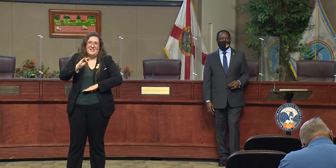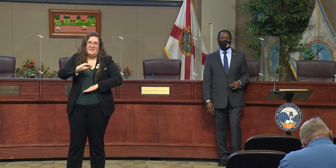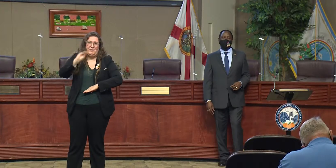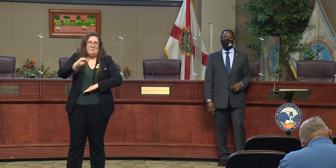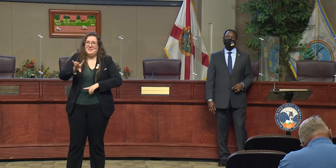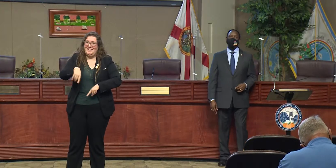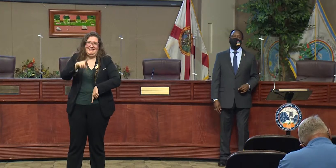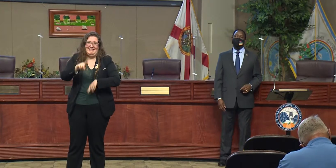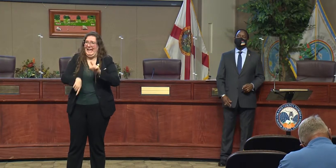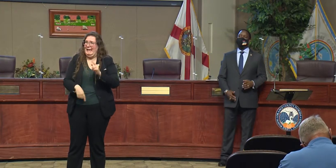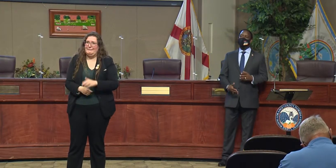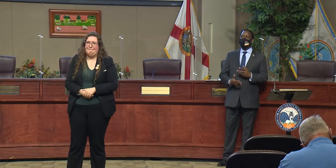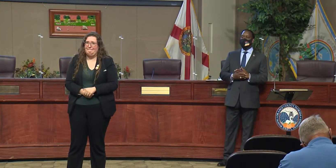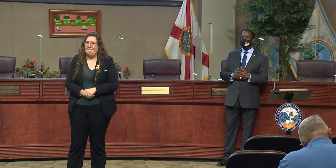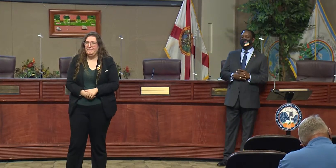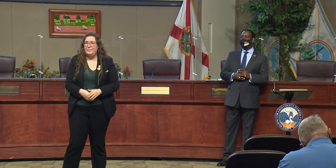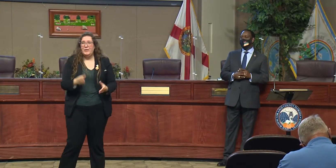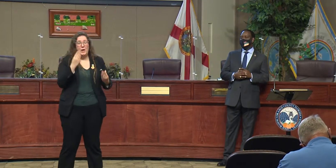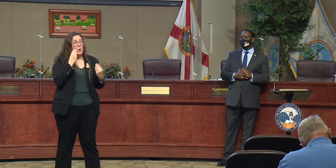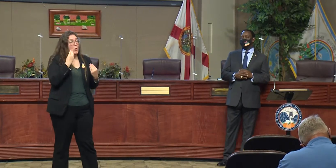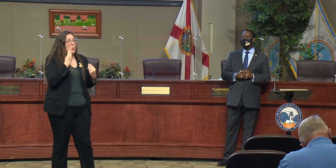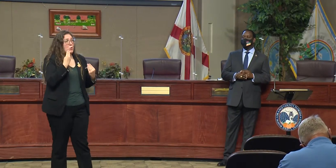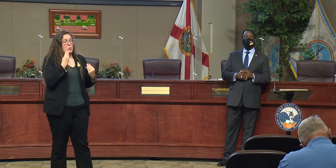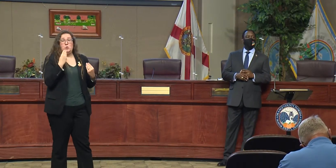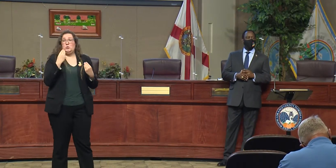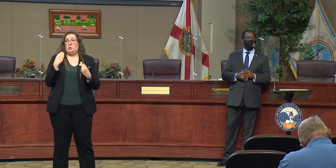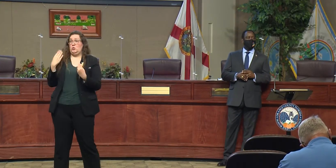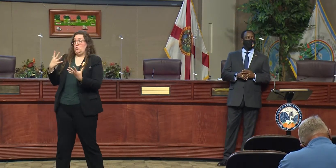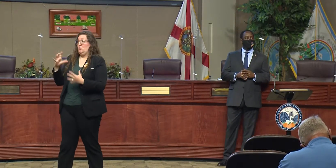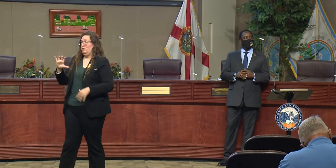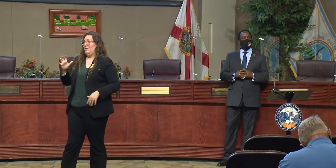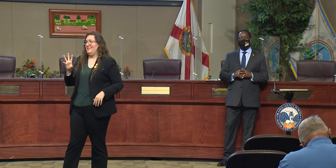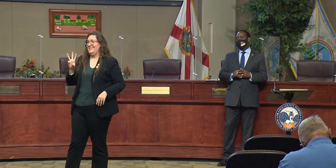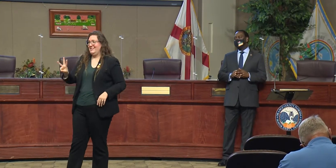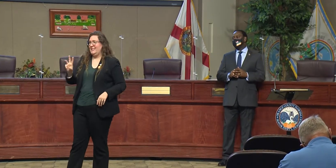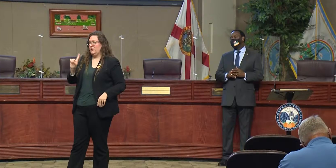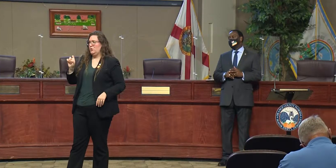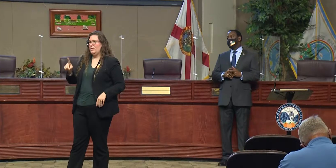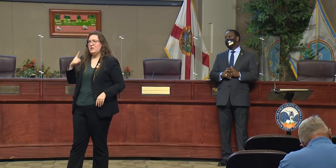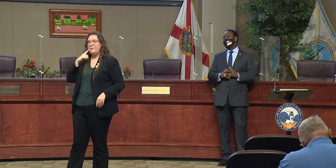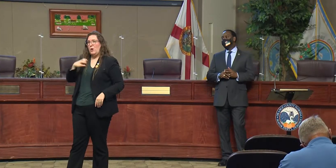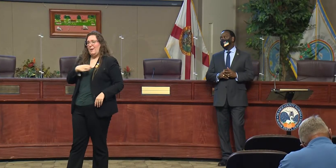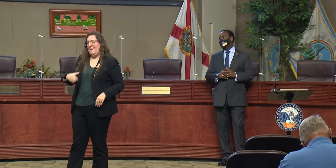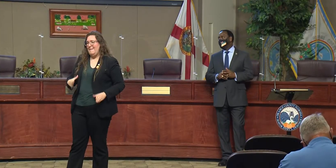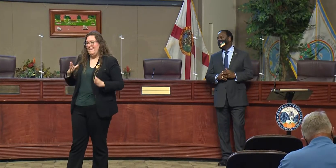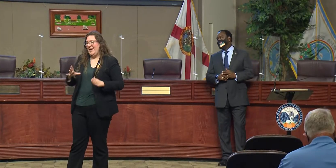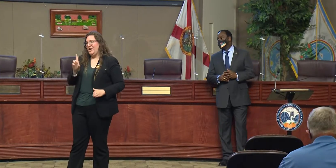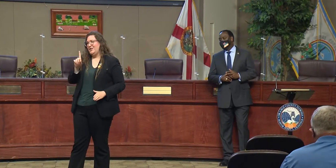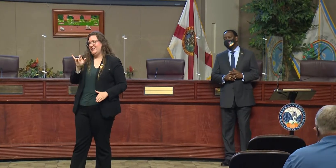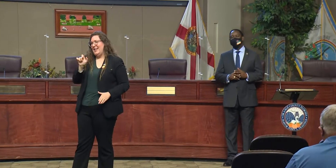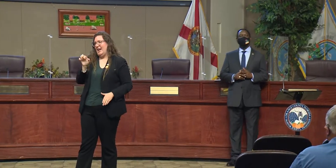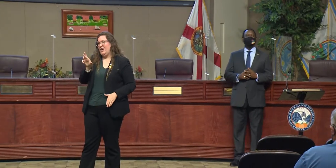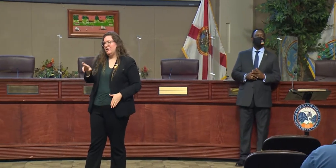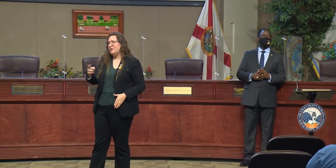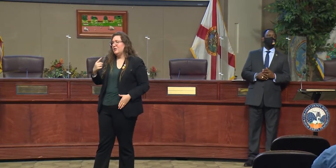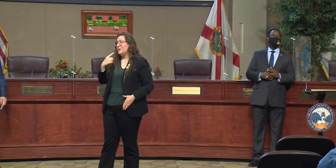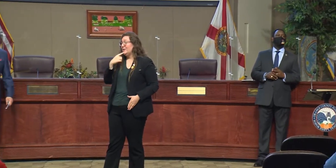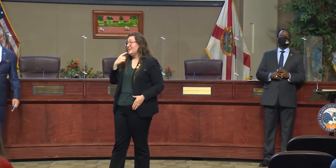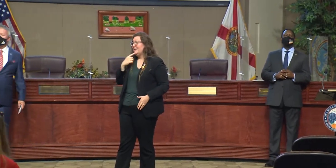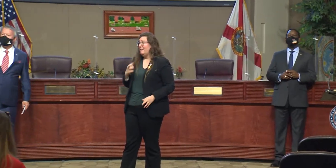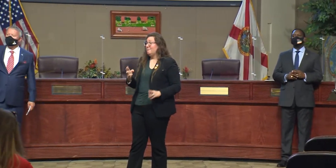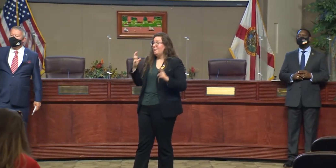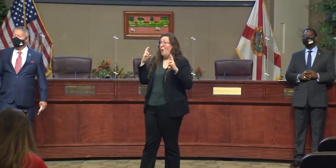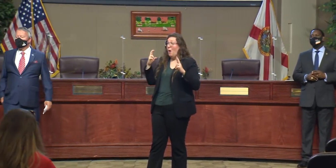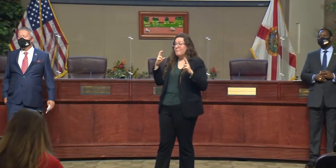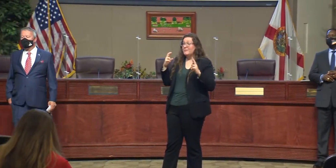Troy Campbell with News 6. This question is for Mayor Dyer. You mentioned gatherings are soon likely to be